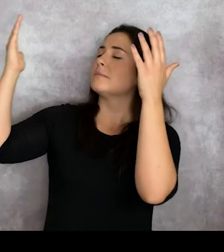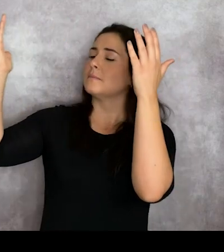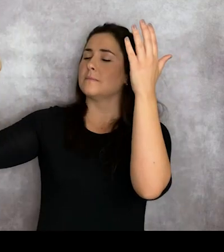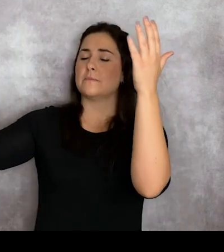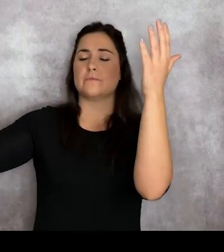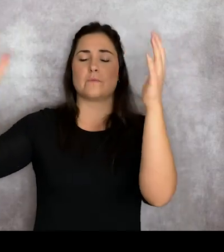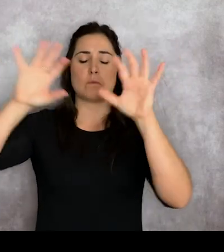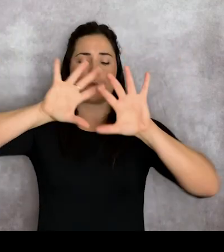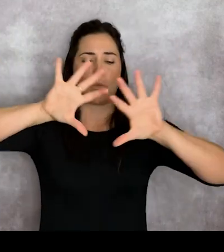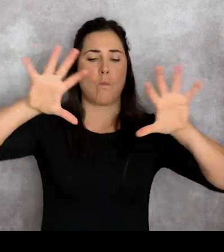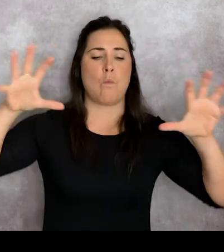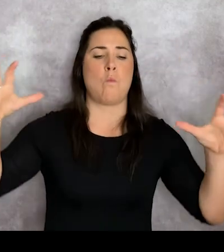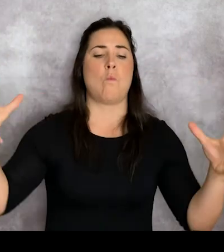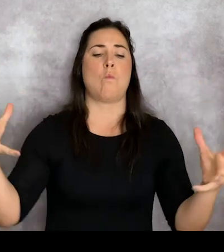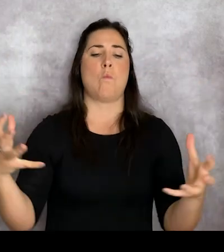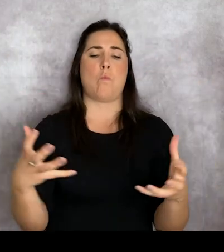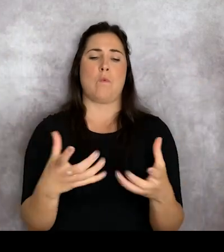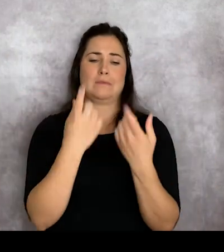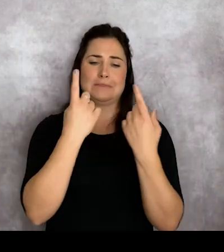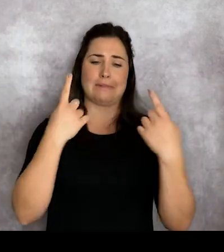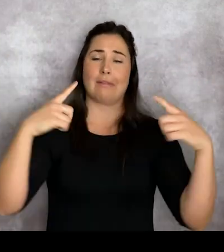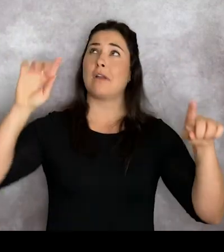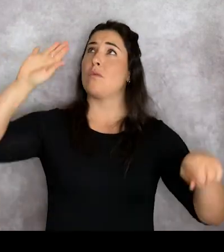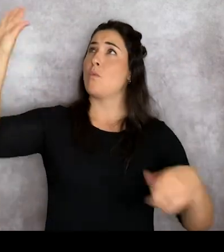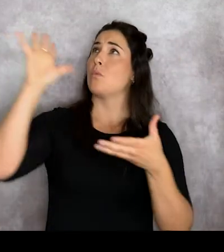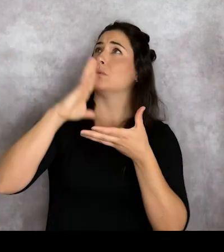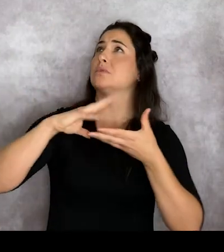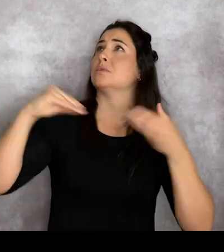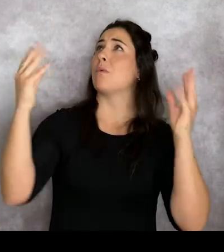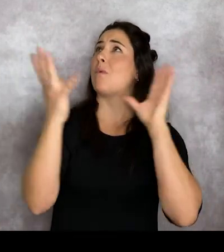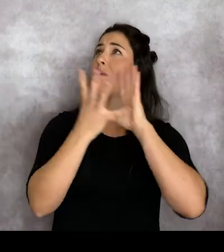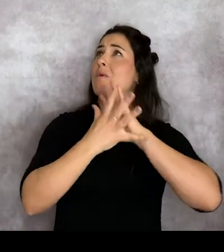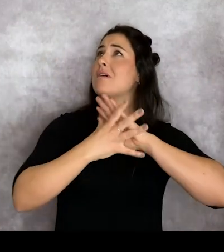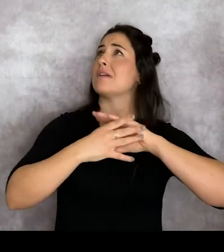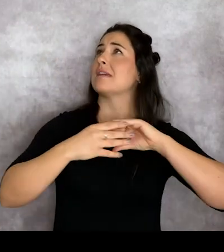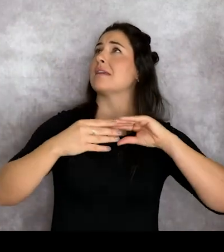praise. Creation is telling a story,